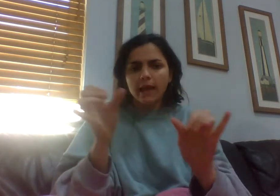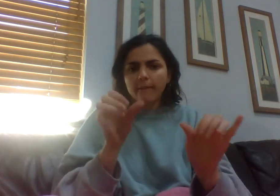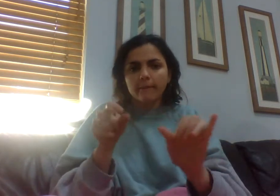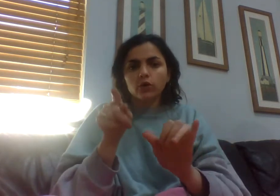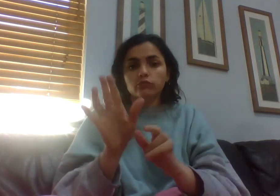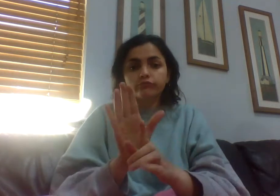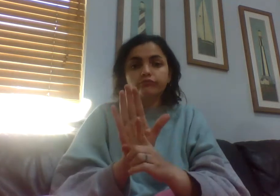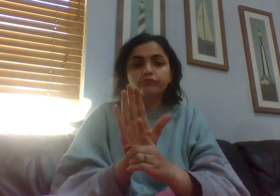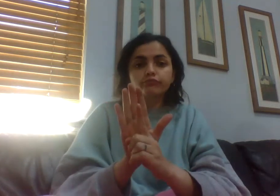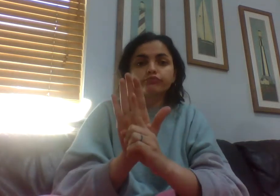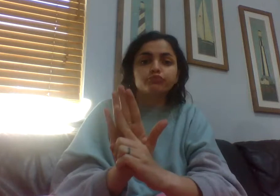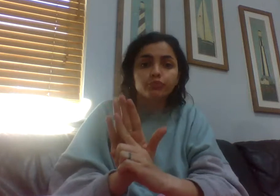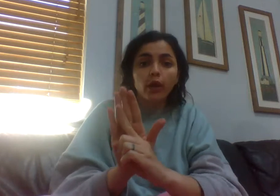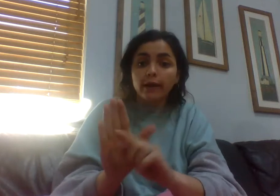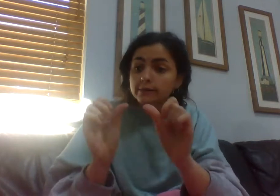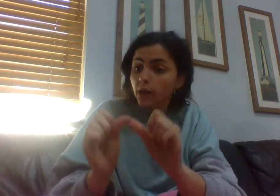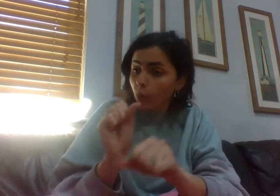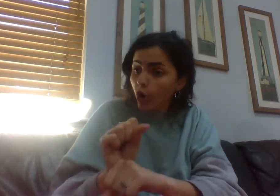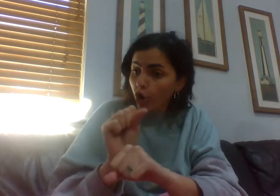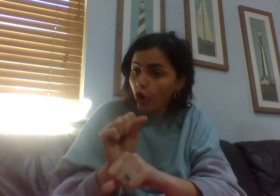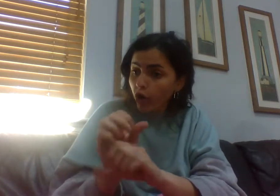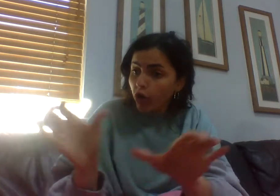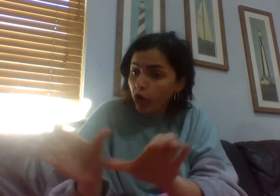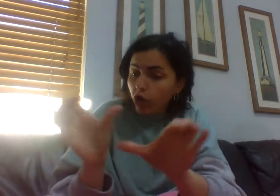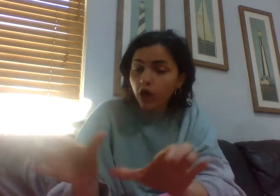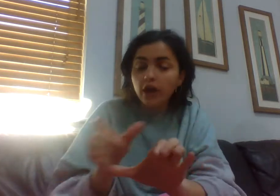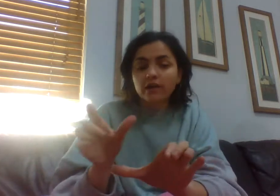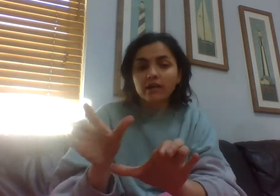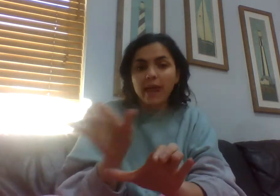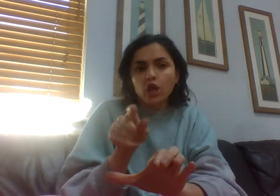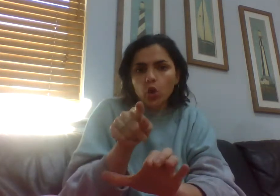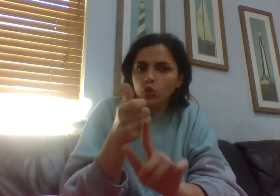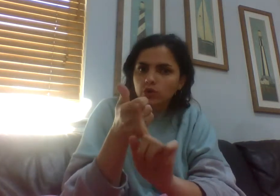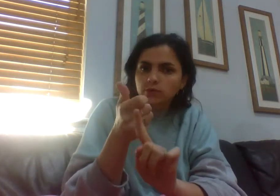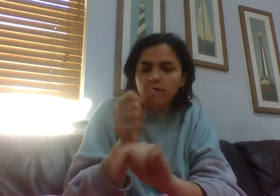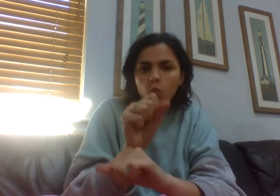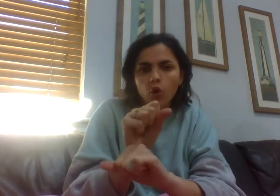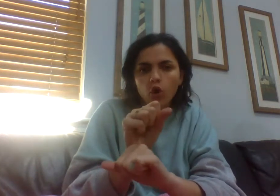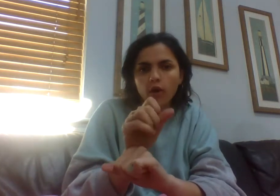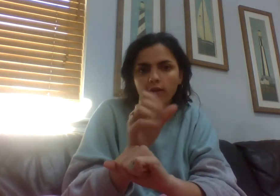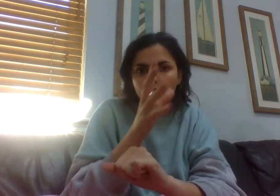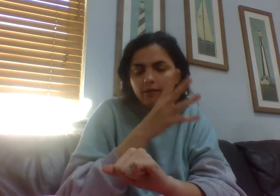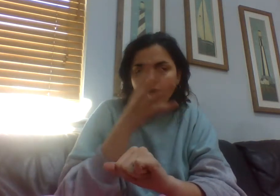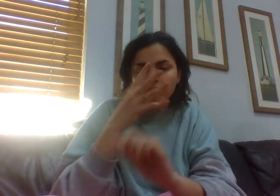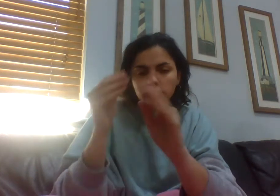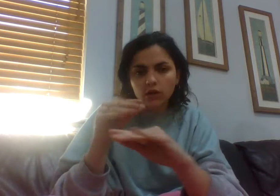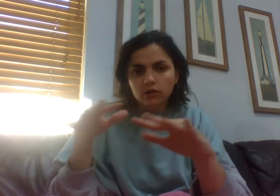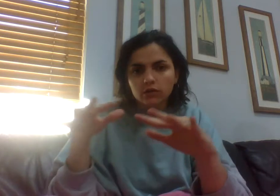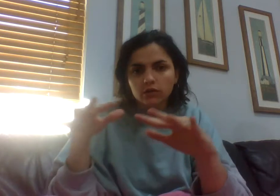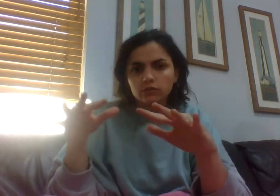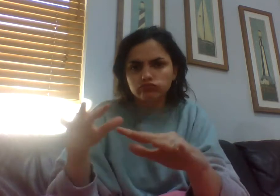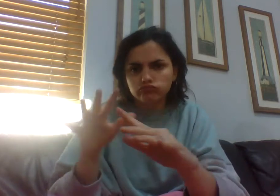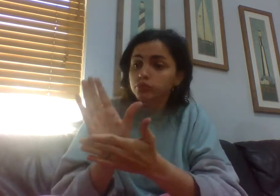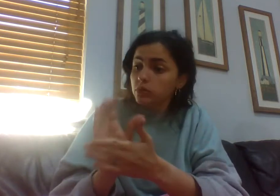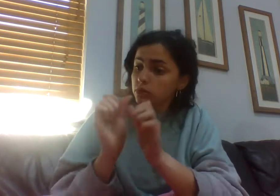as if you yourself were the worker in this field. Also, remember from an earlier audio I had mentioned the